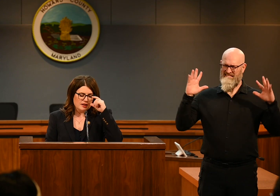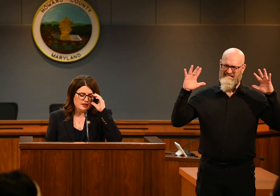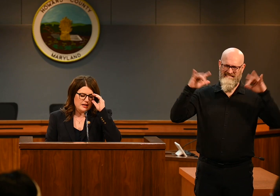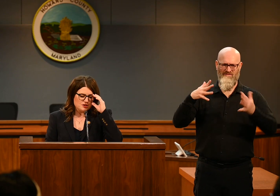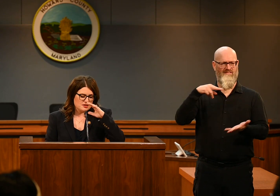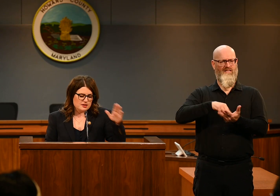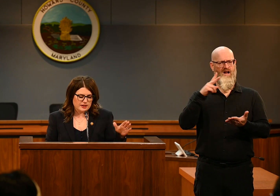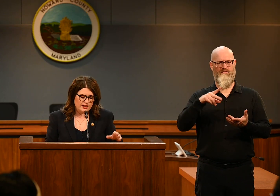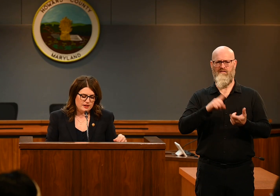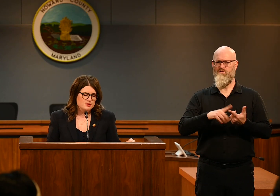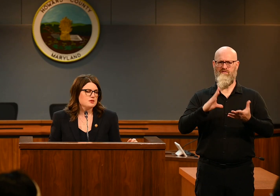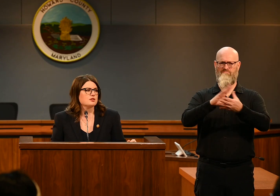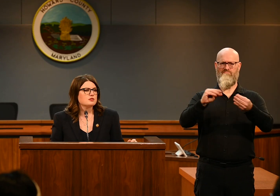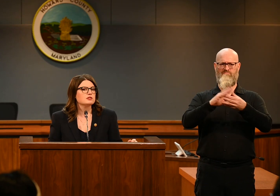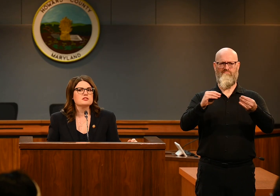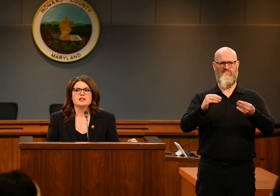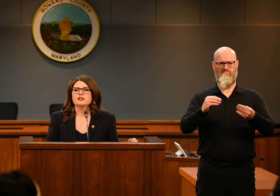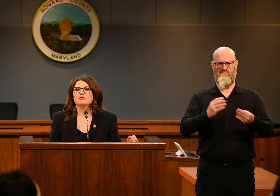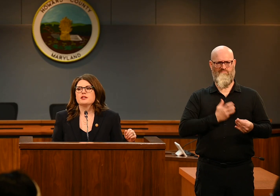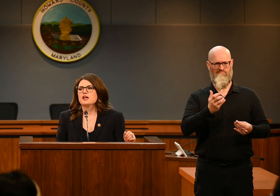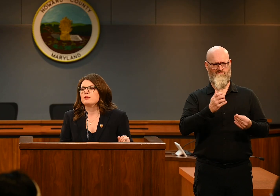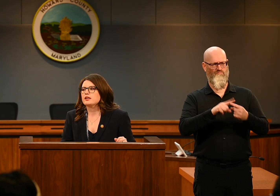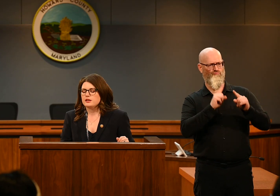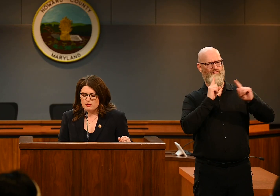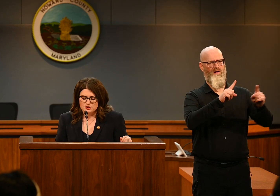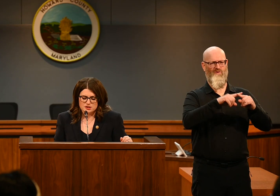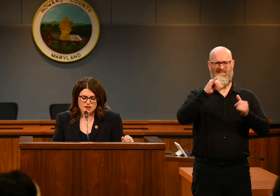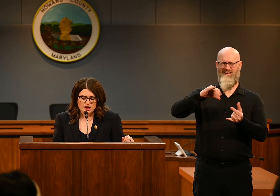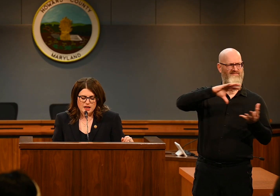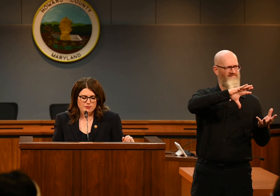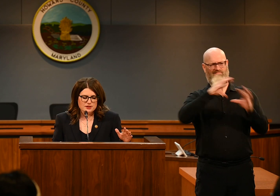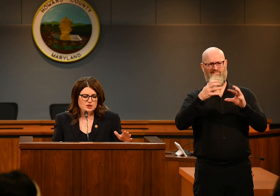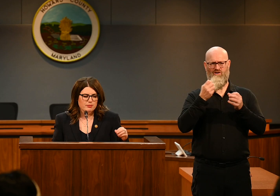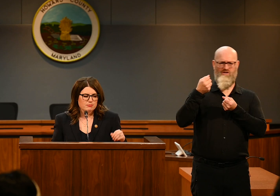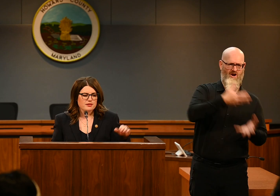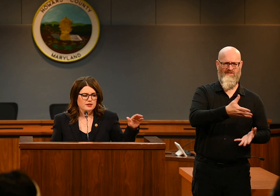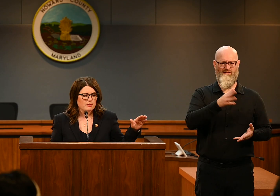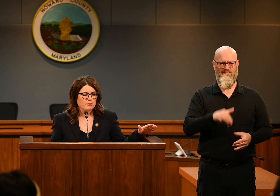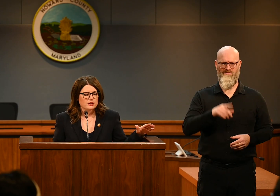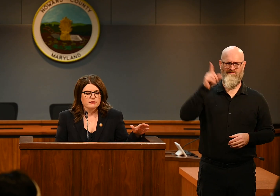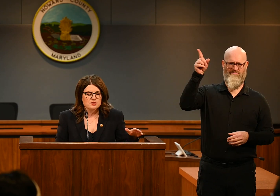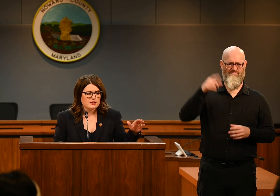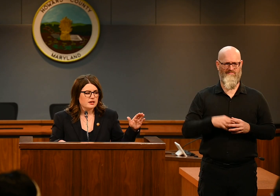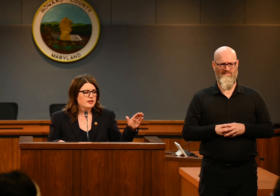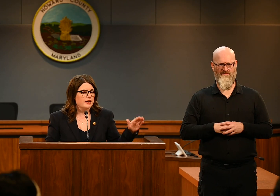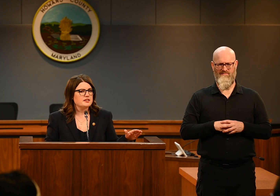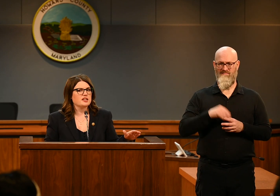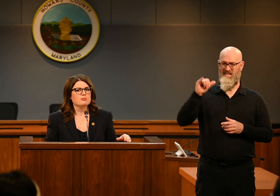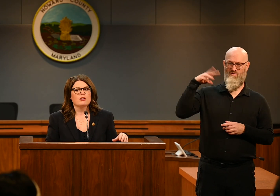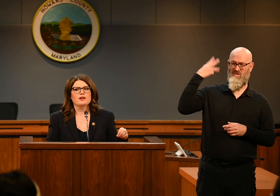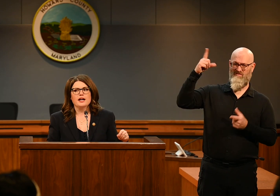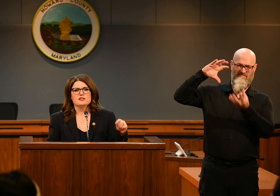respond not just to the chaos, but to the cruelty of what is happening in Washington. I want to start by thanking my partner in legislating,